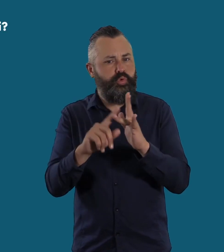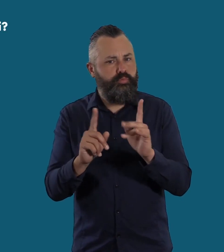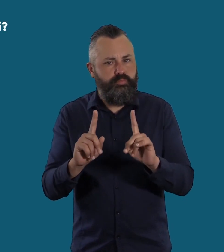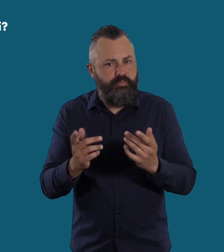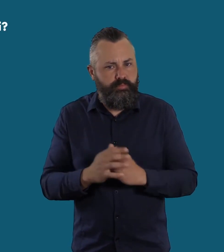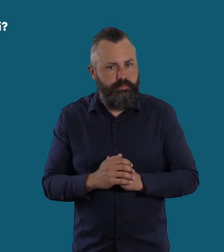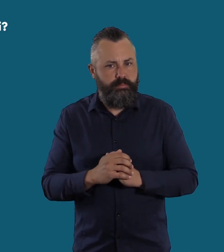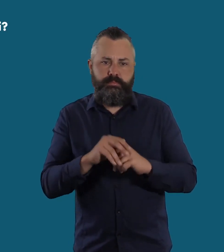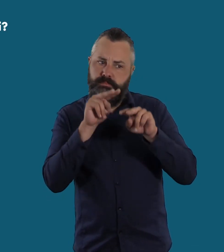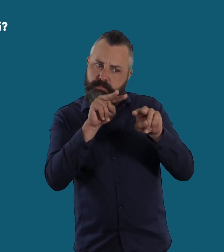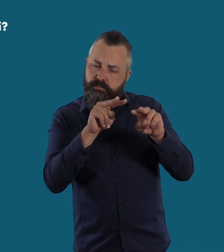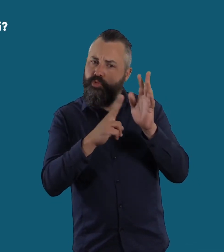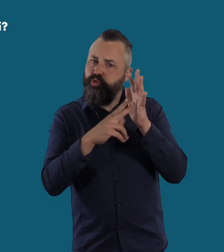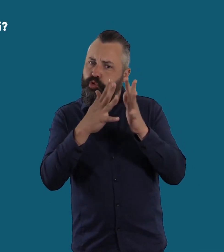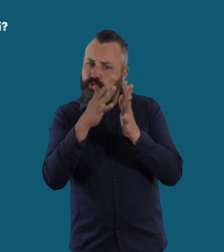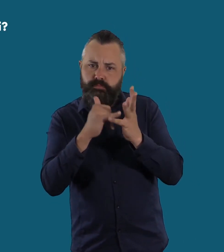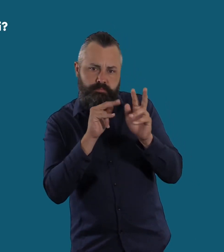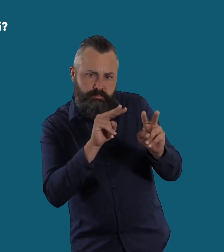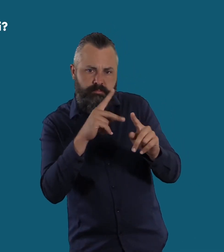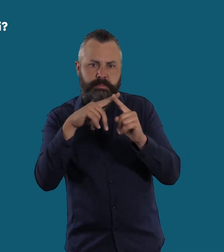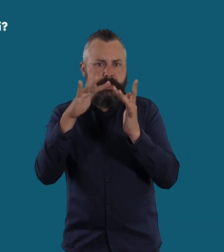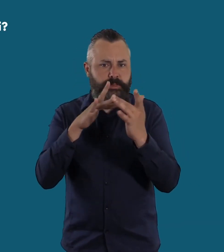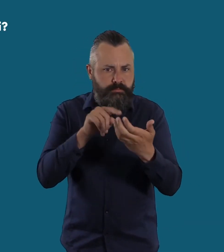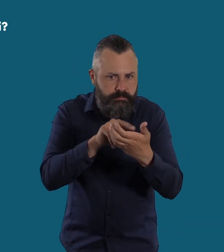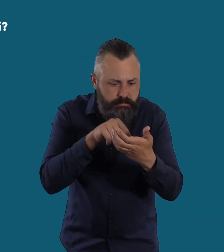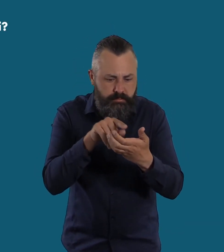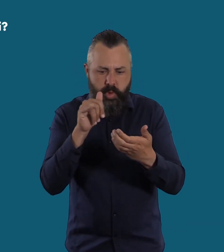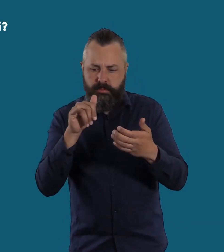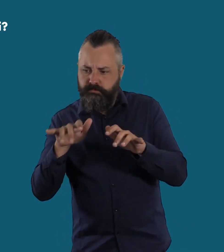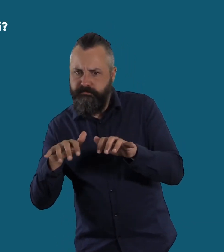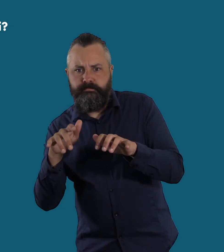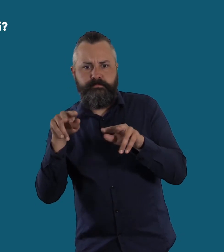What to do after a tsunami? Continue to watch the news and internet for advice,